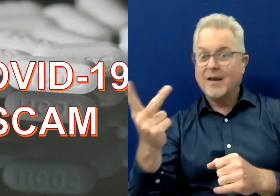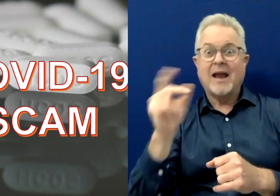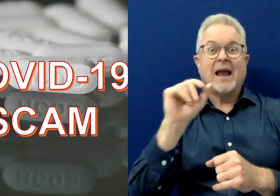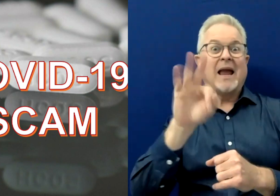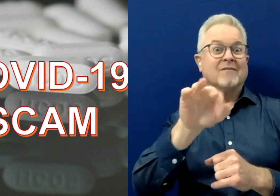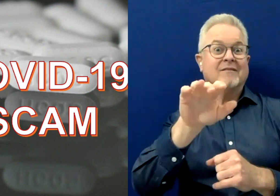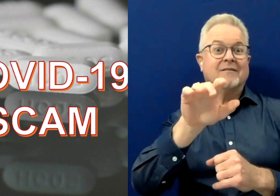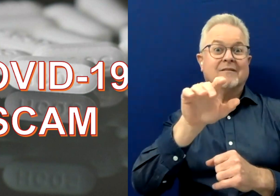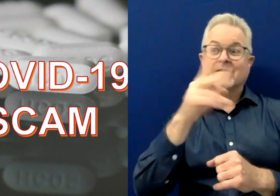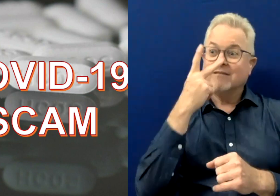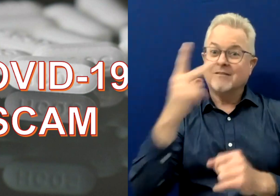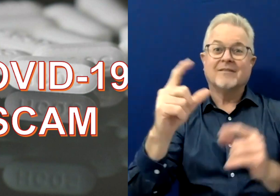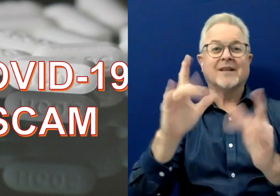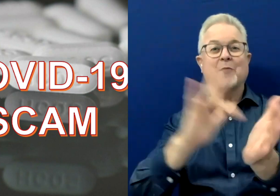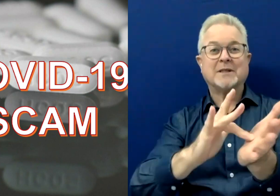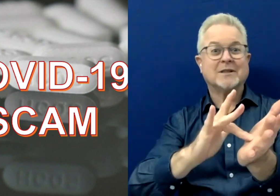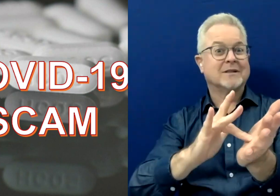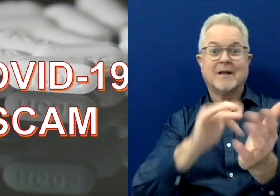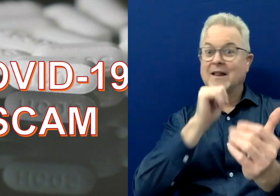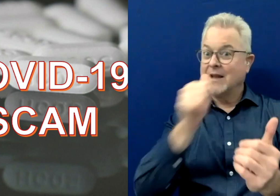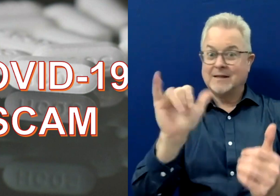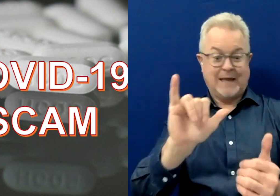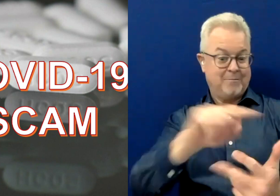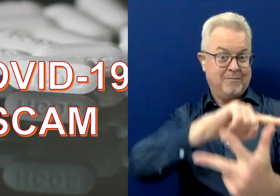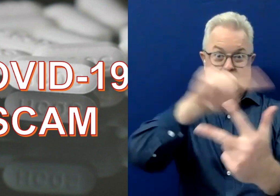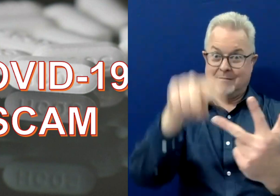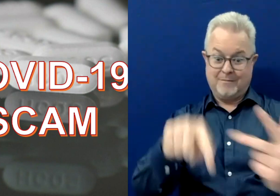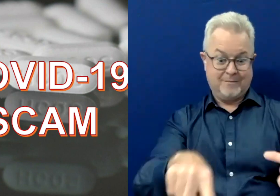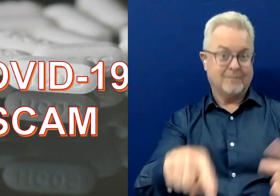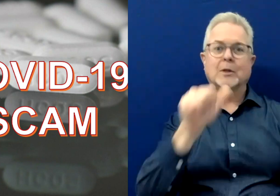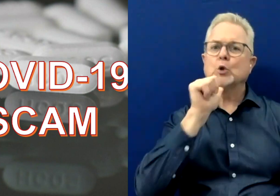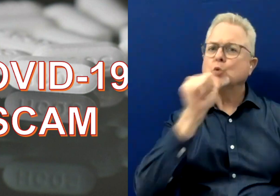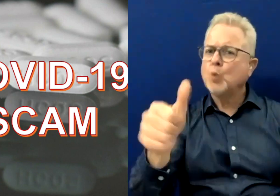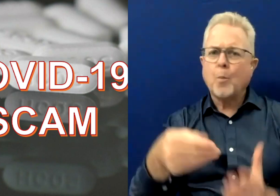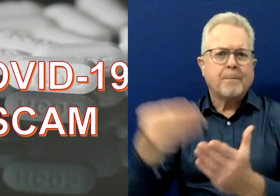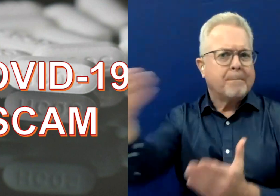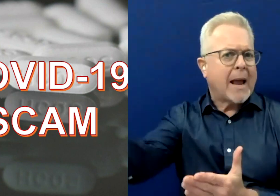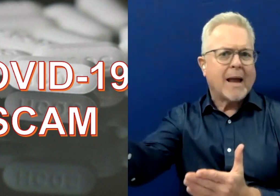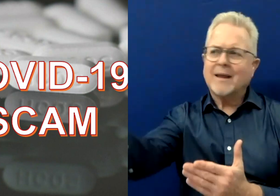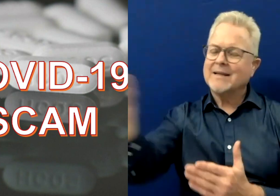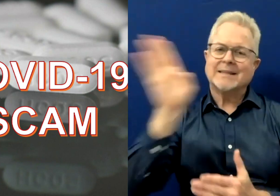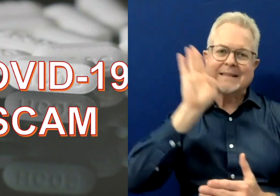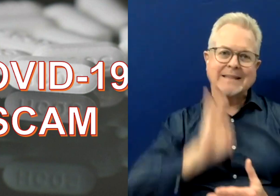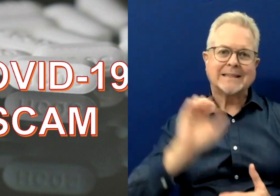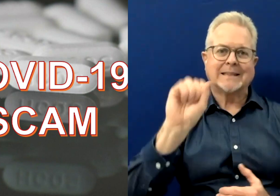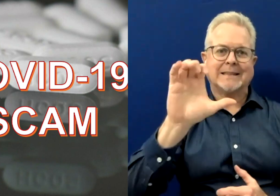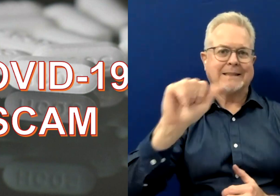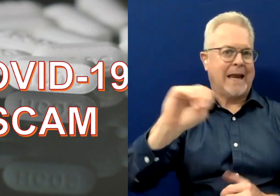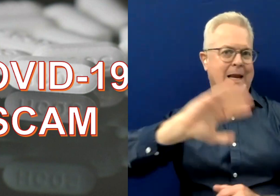online. So if you purchase this medication online, you are at risk of probably being scammed.